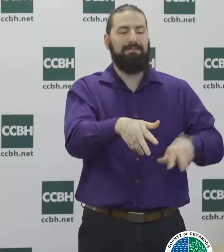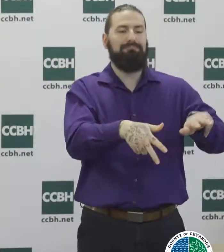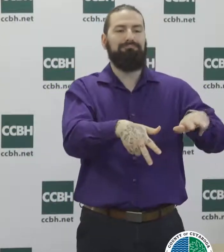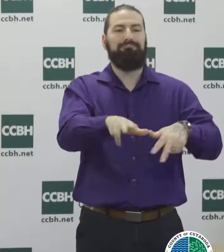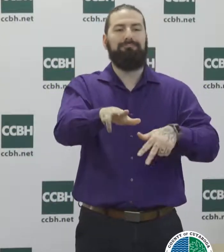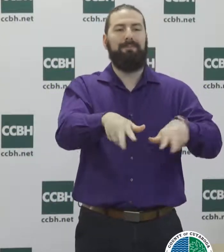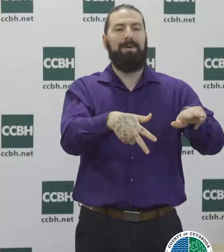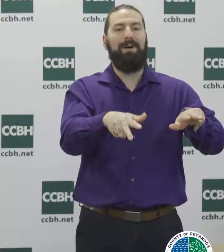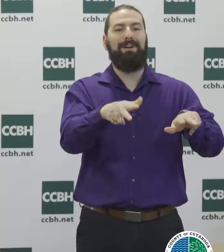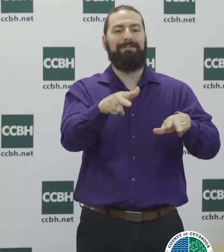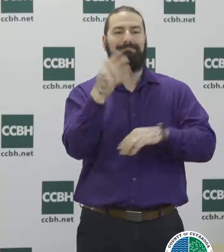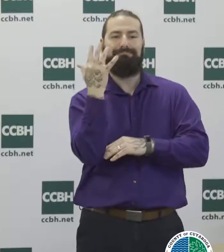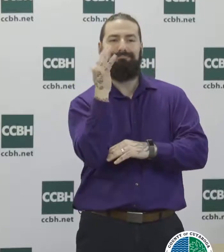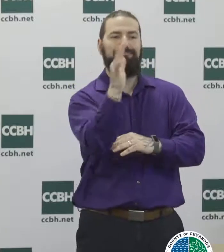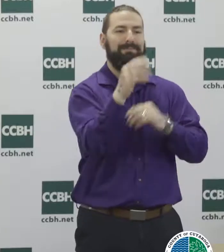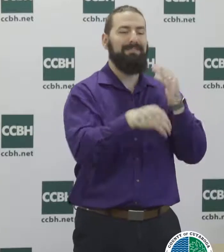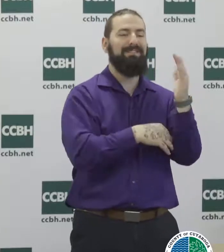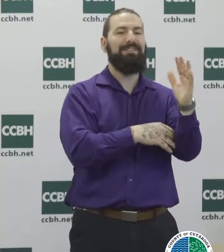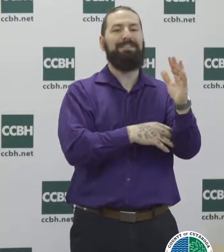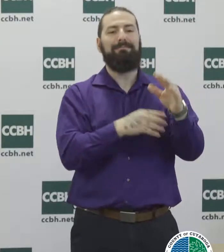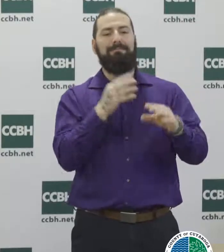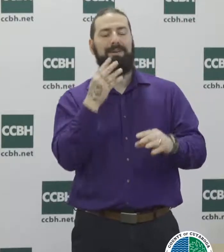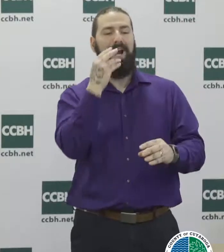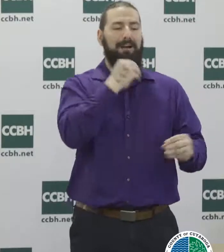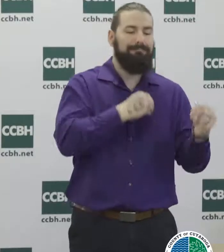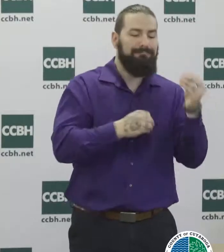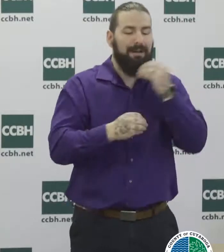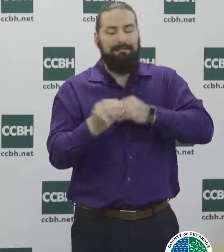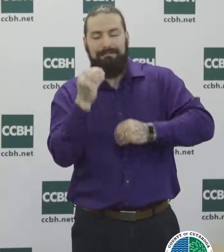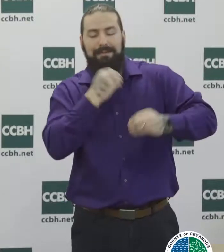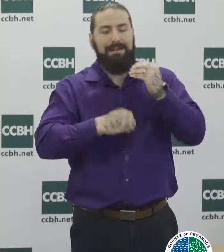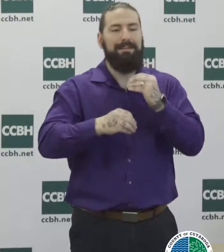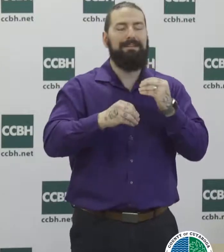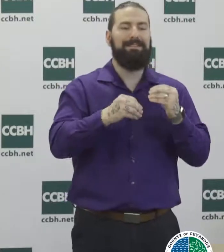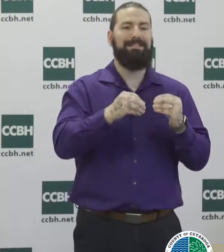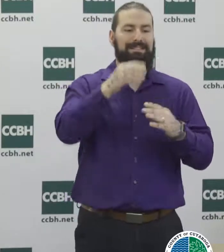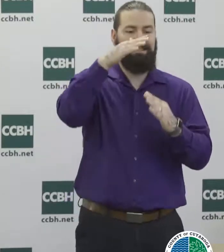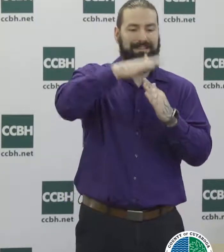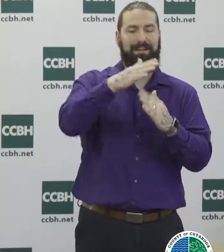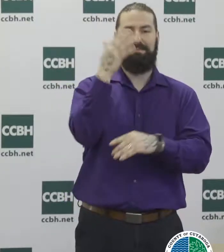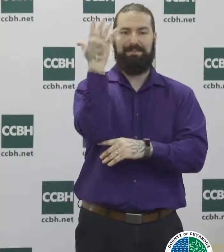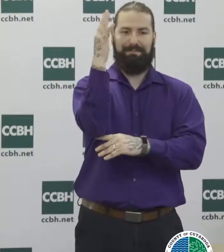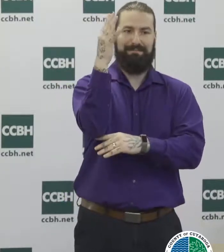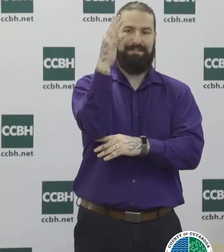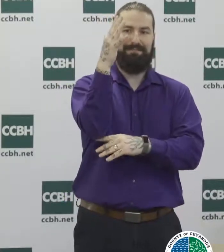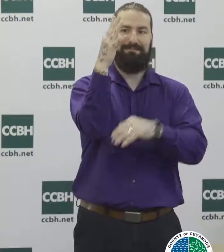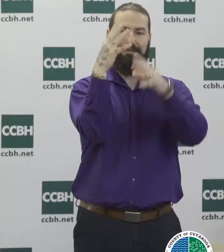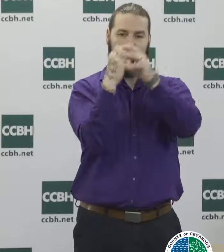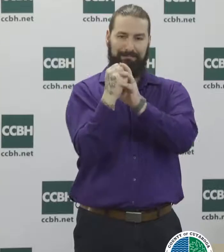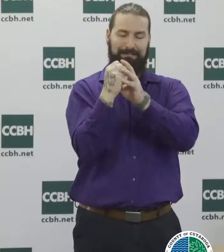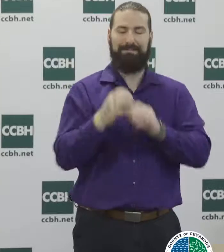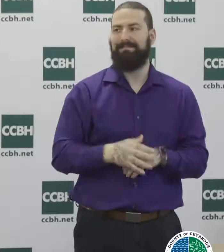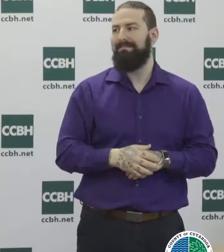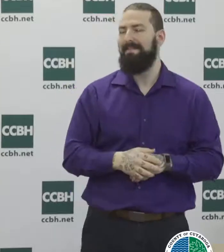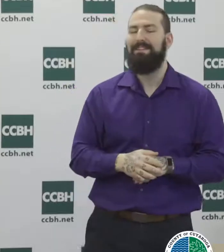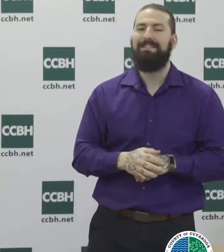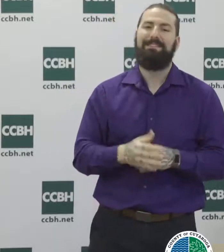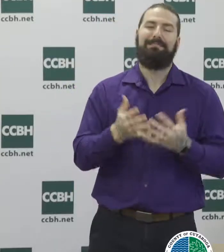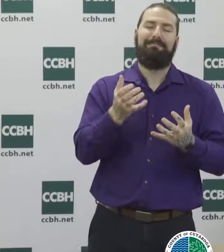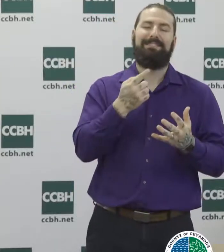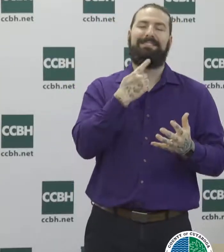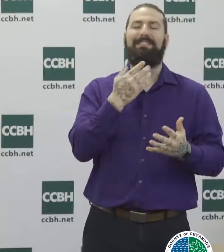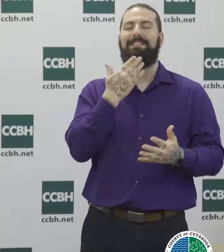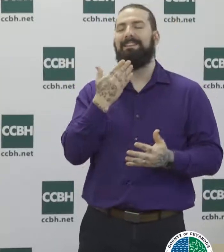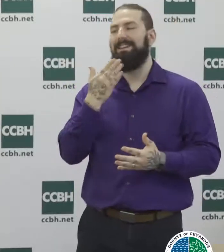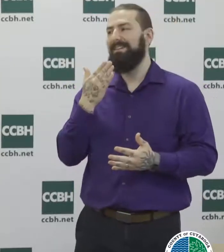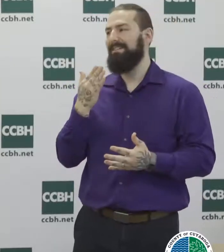couple years actually. So I just want to thank you for what you said and for having the courage and